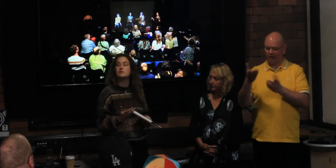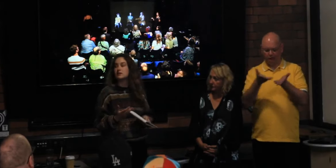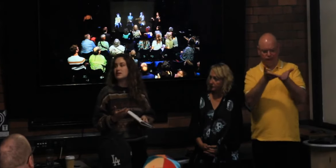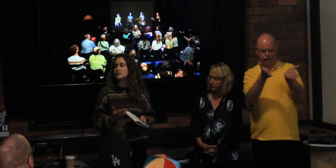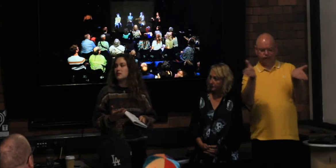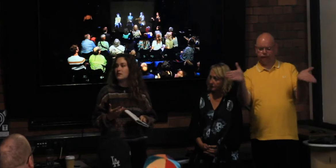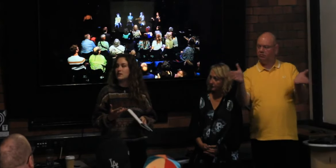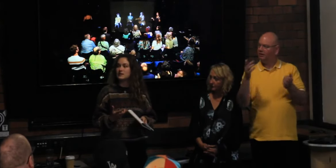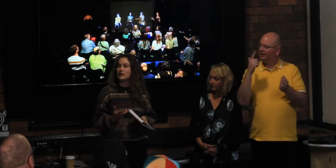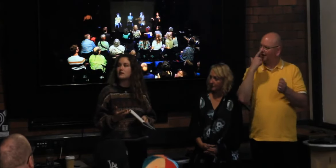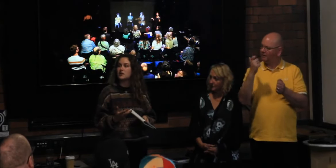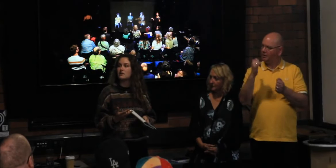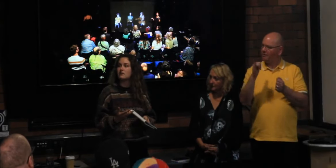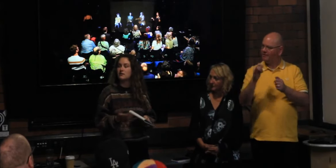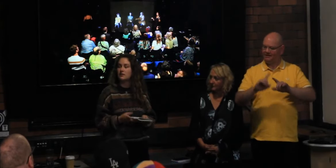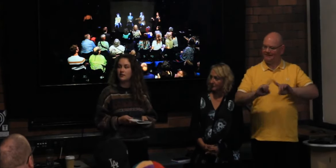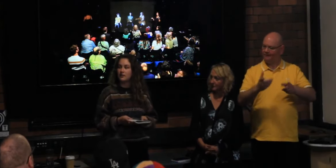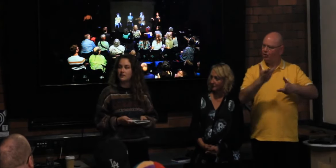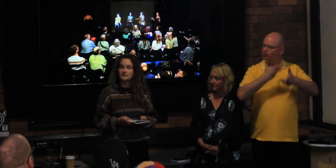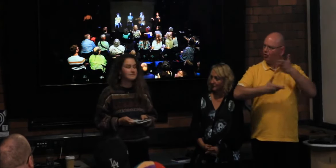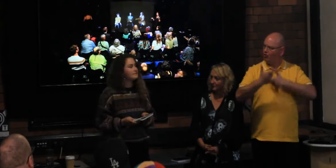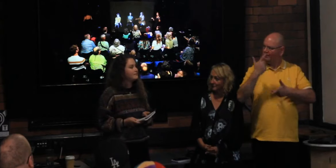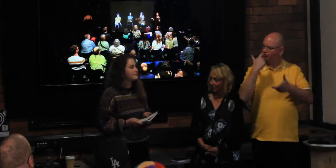other stories with this technology?